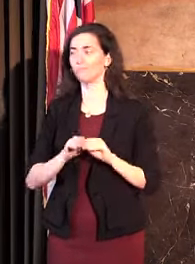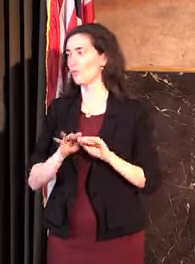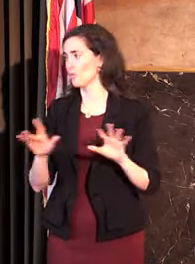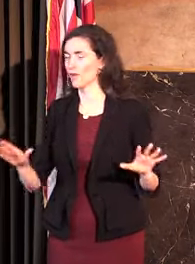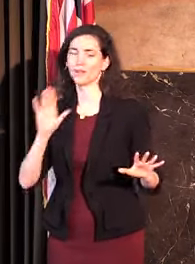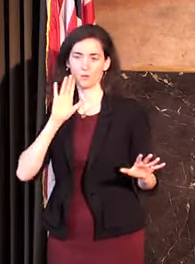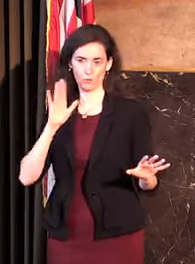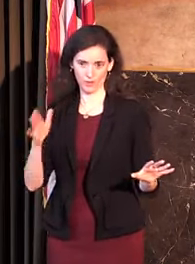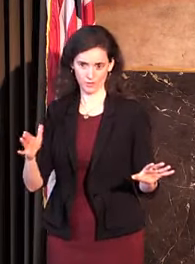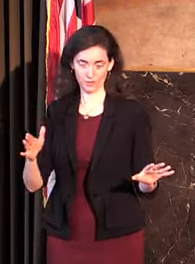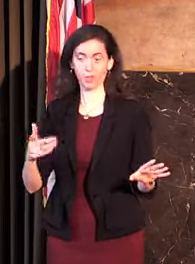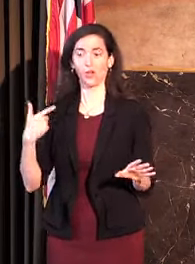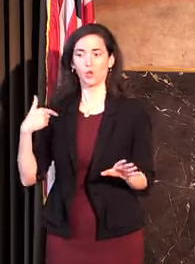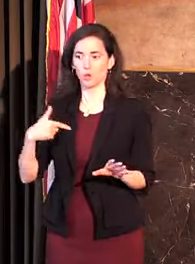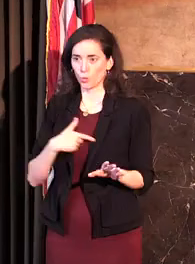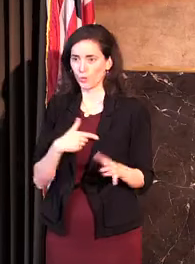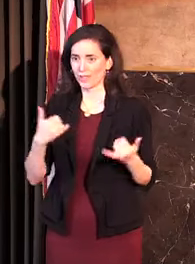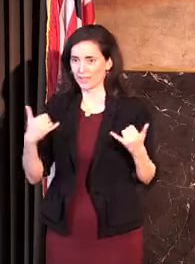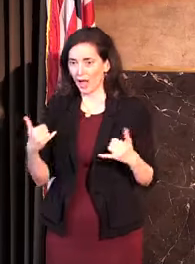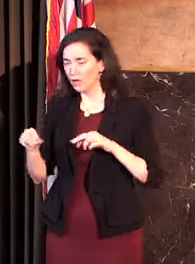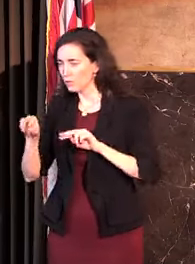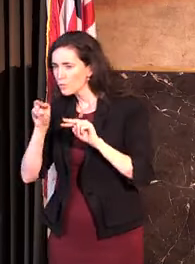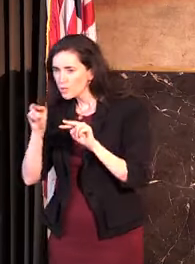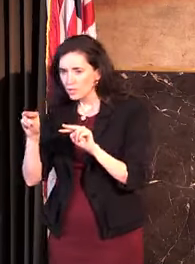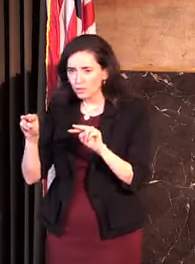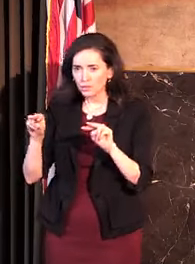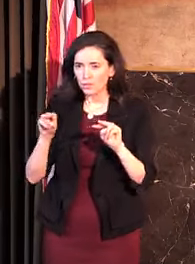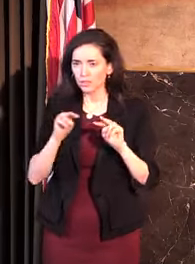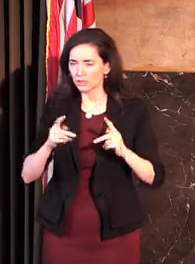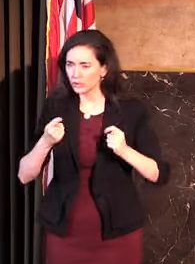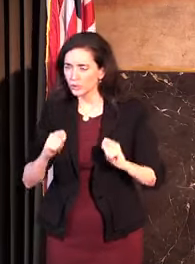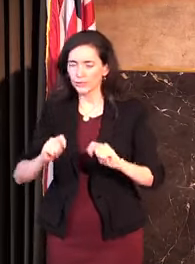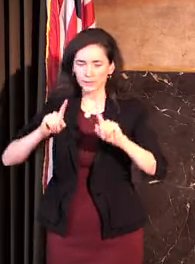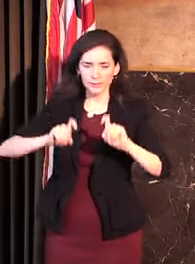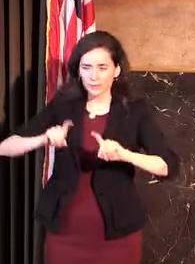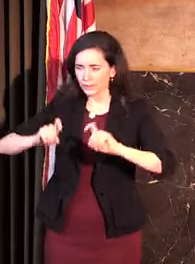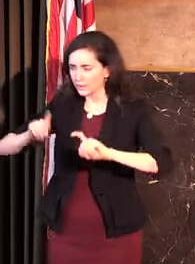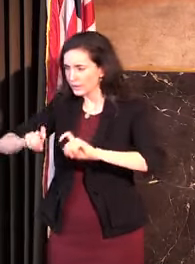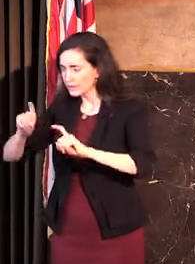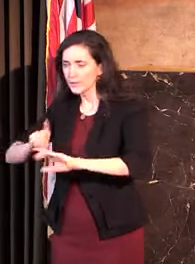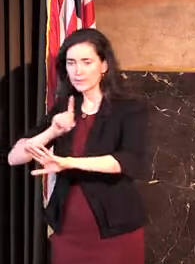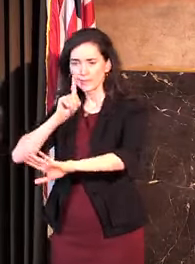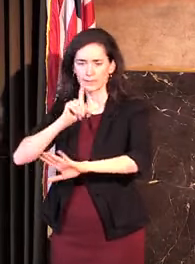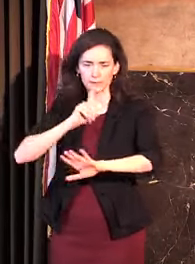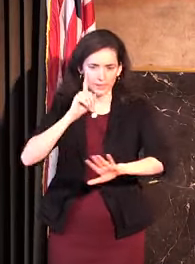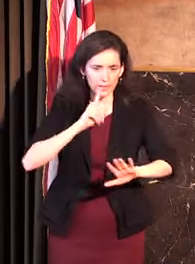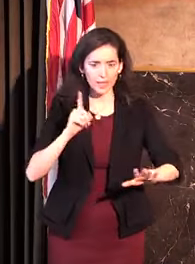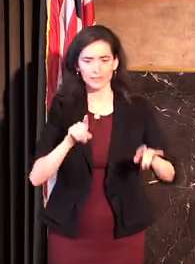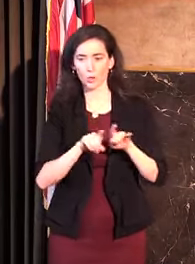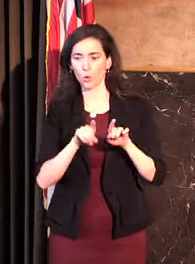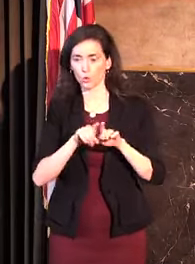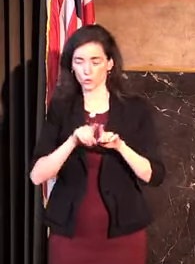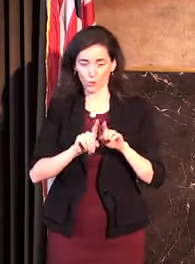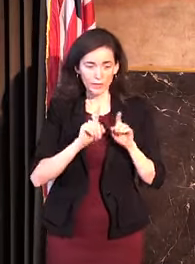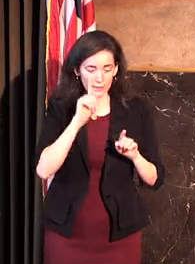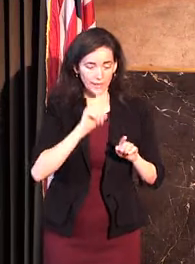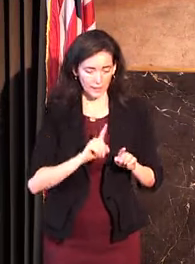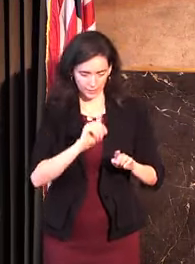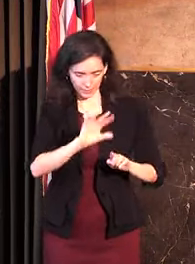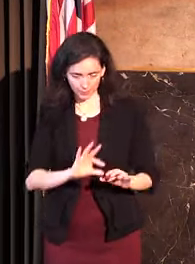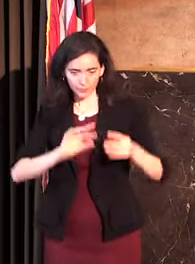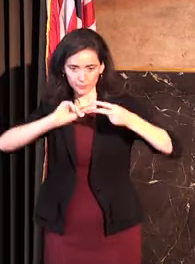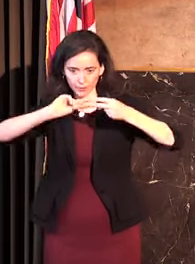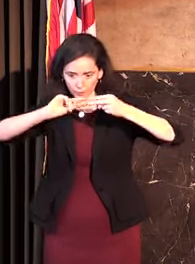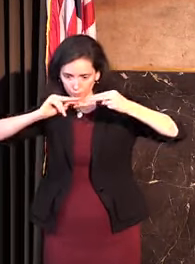trying very hard through surveillance measures and testing and sequencing to detect